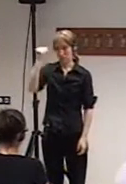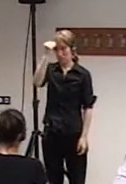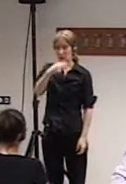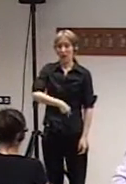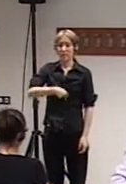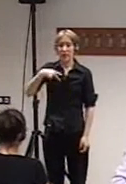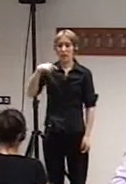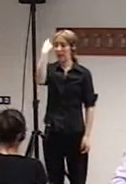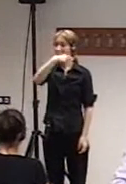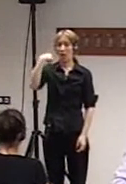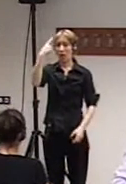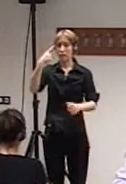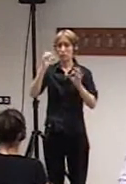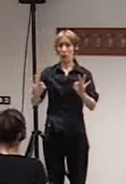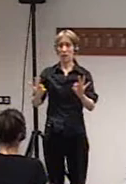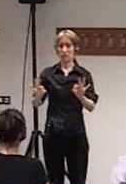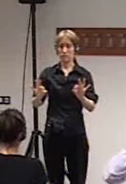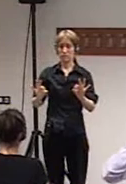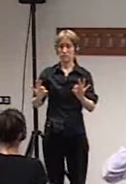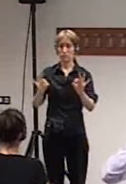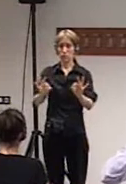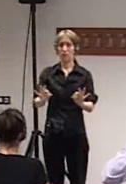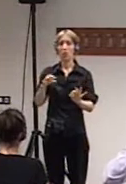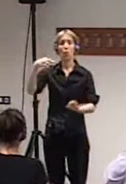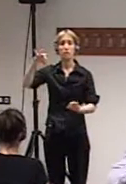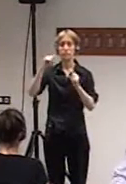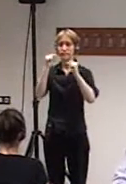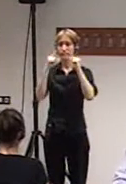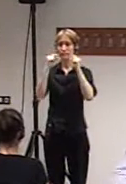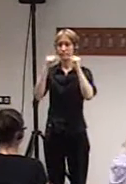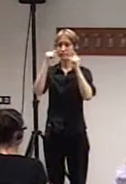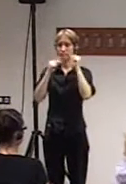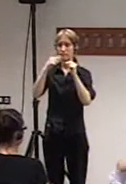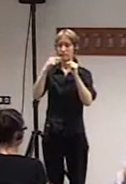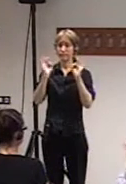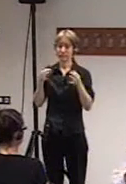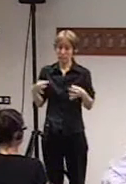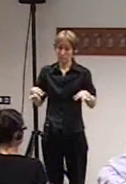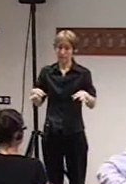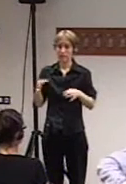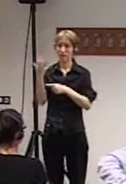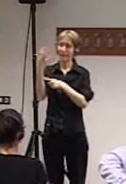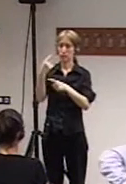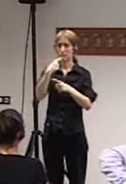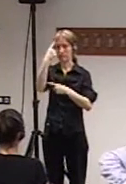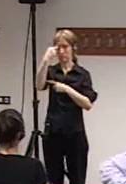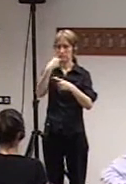boring. The face doesn't change. The only thing that does is moves